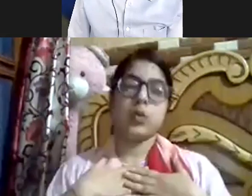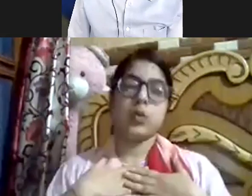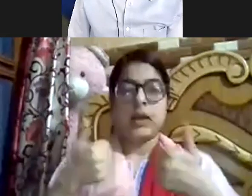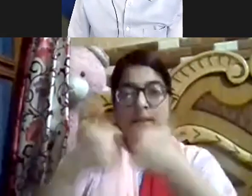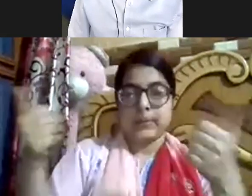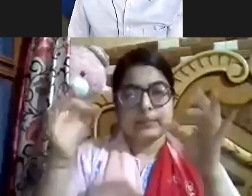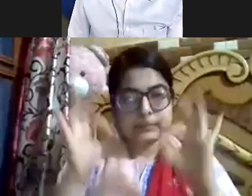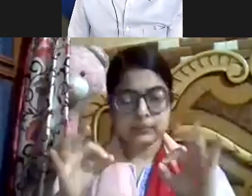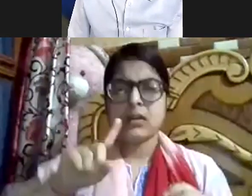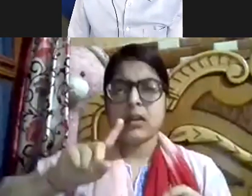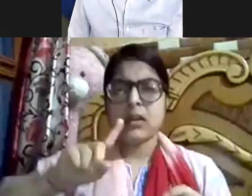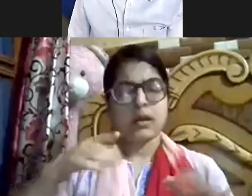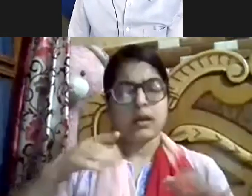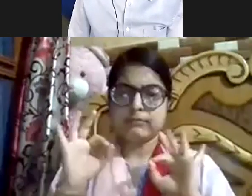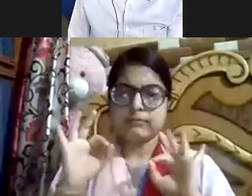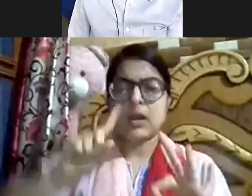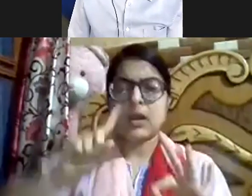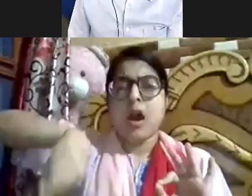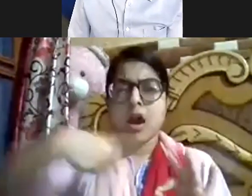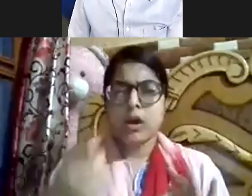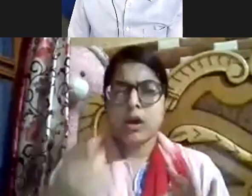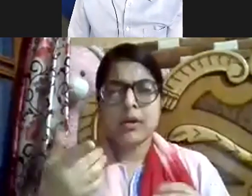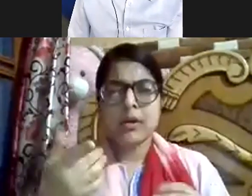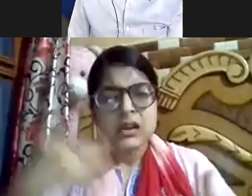test. I got negative. They got positive.